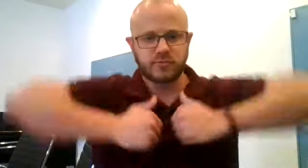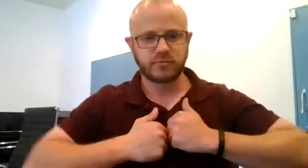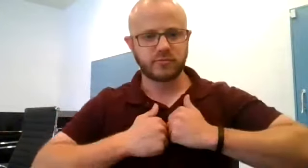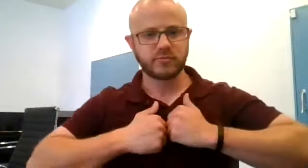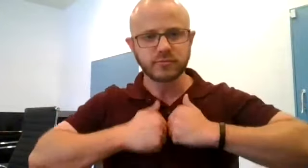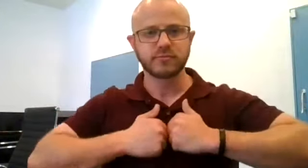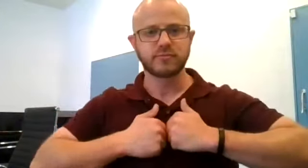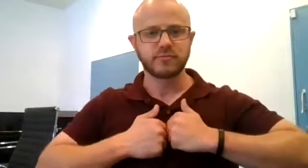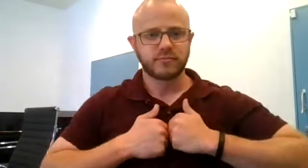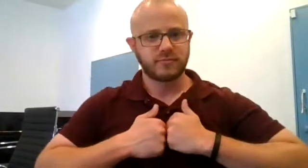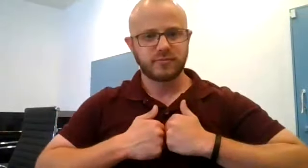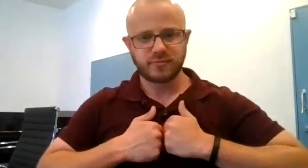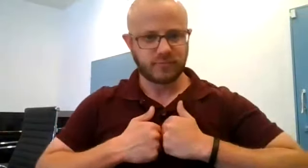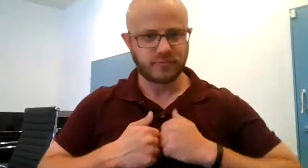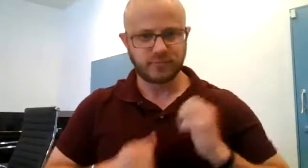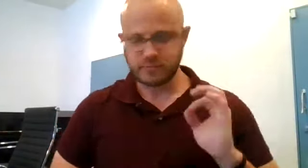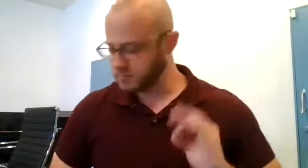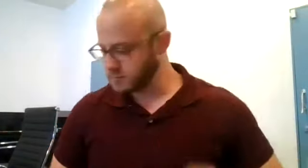So you're putting it on, your jacket.